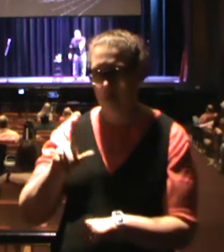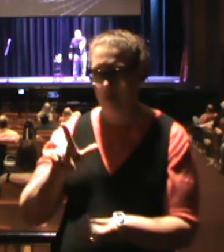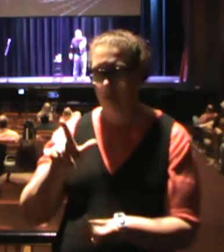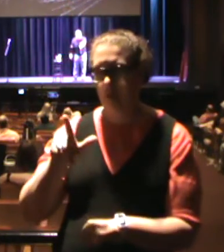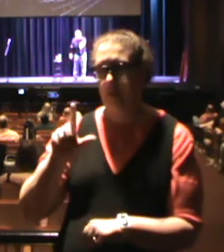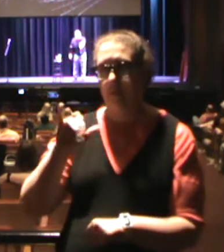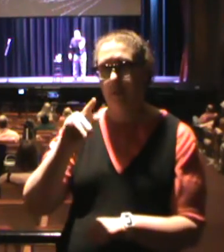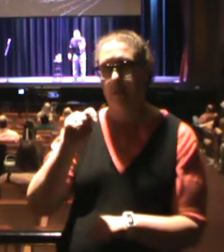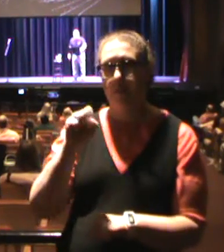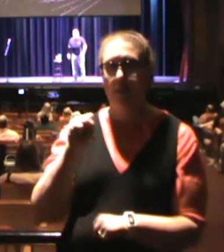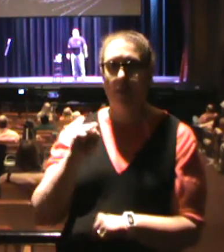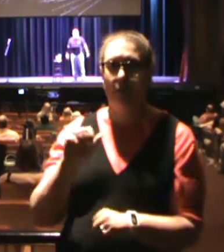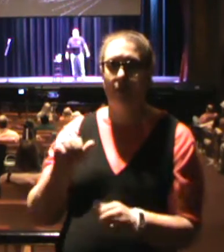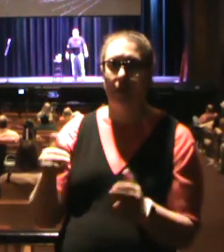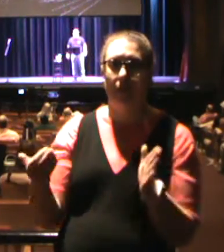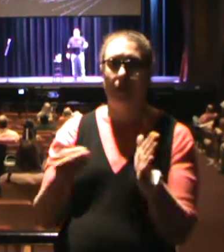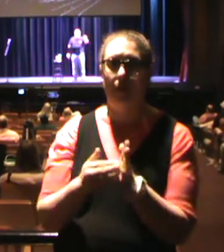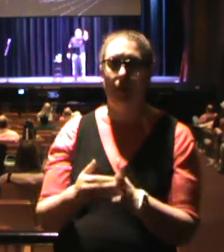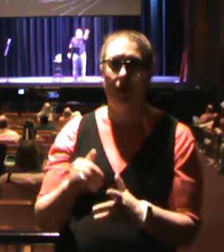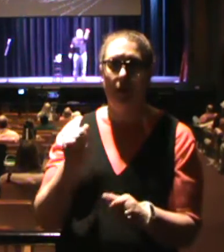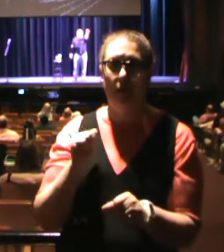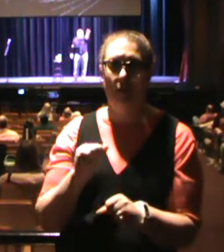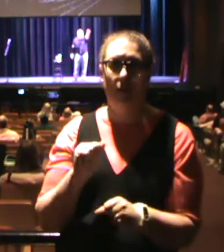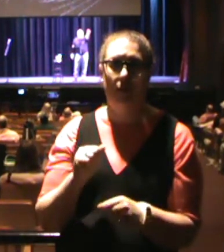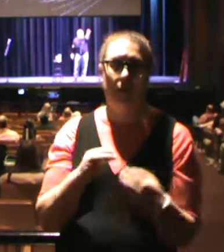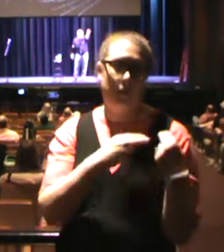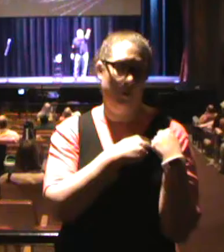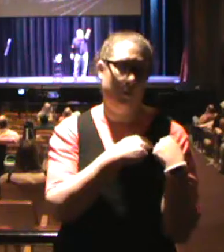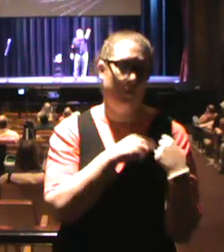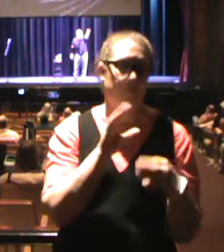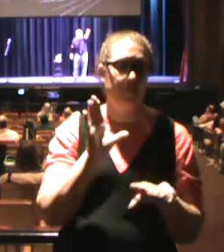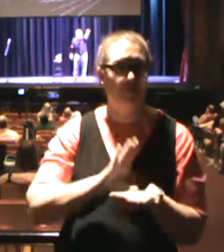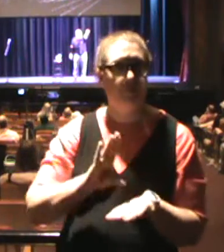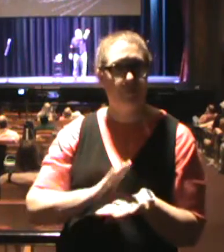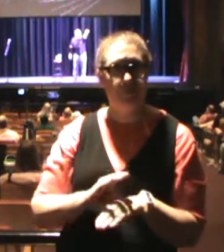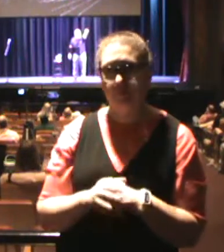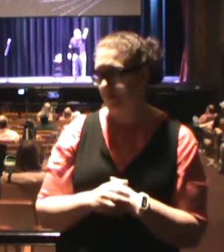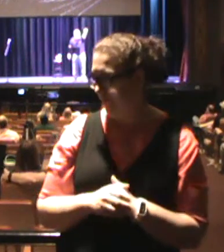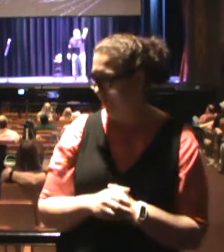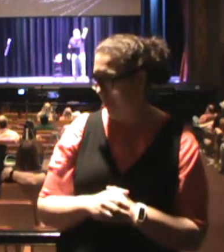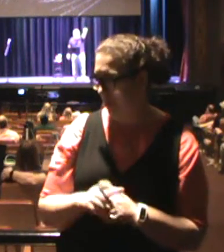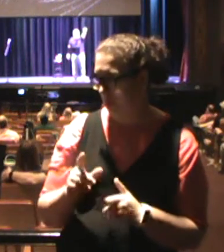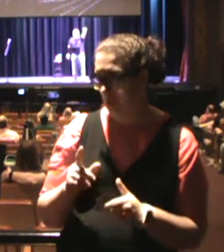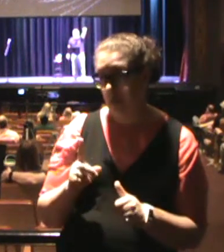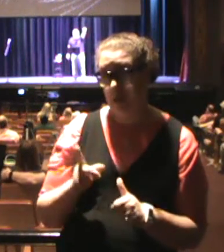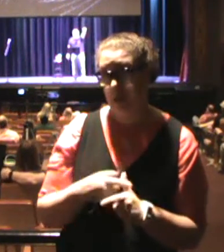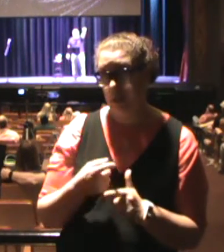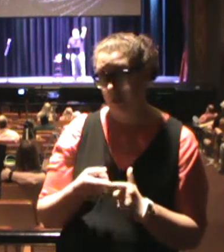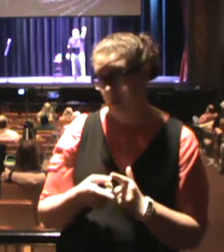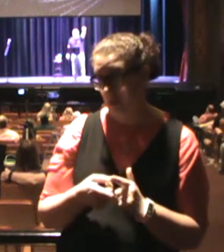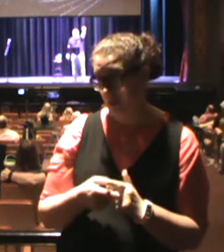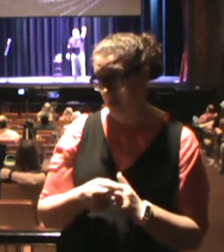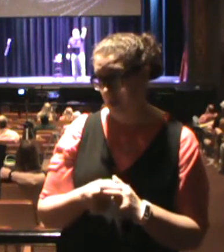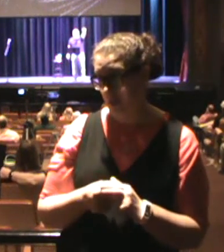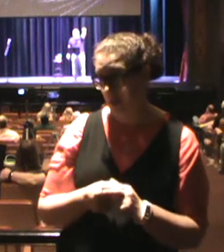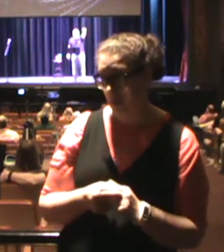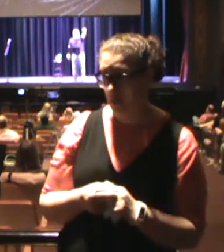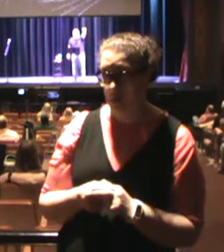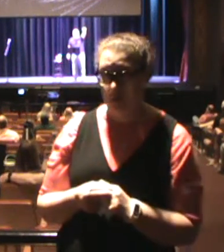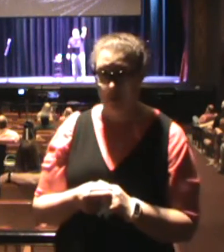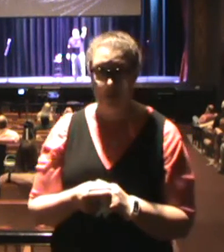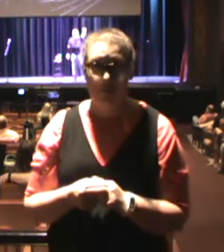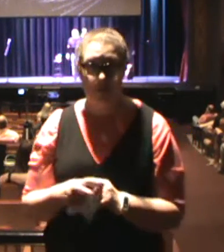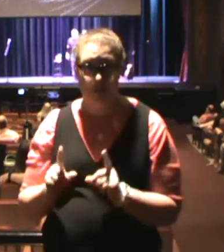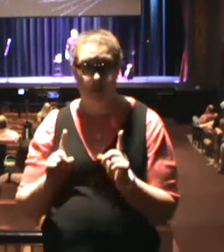profaning the Sabbath, he closed the gates before the Sabbath. Remember that part where we were reading about what he did to the people who were marrying outside the marriage? When he was pulling their